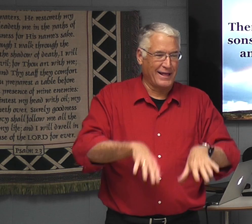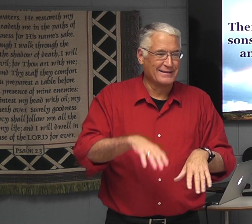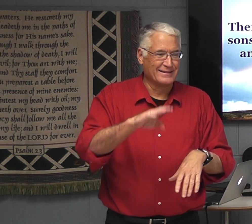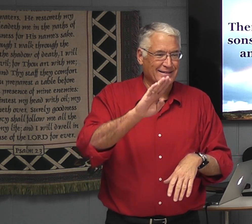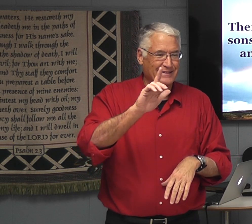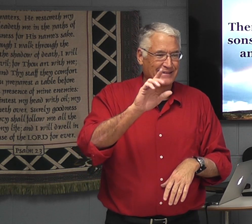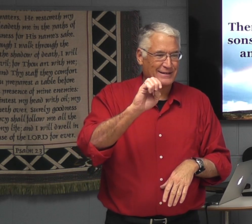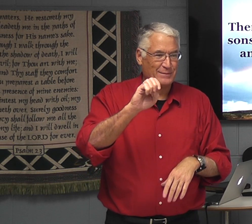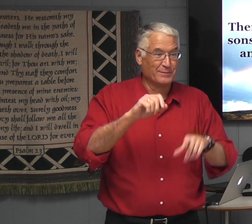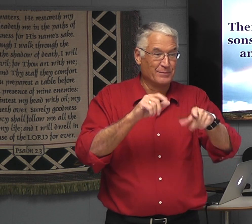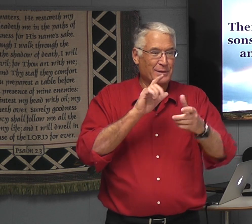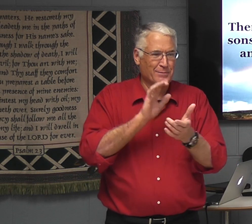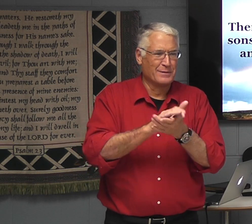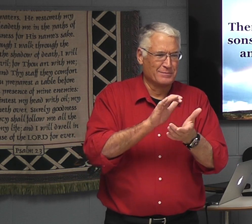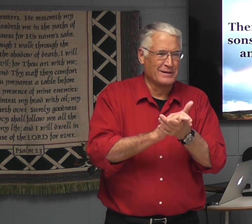Papa. The word blessed.